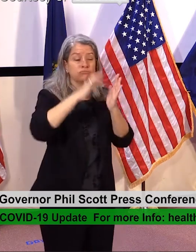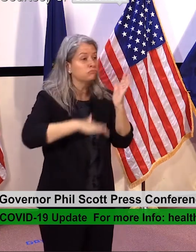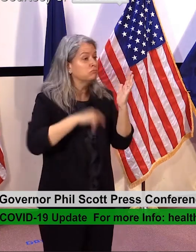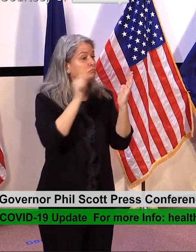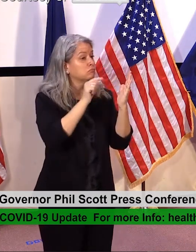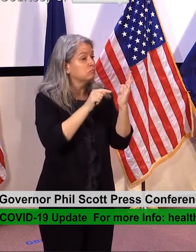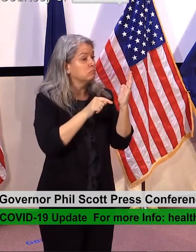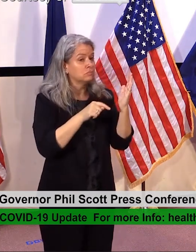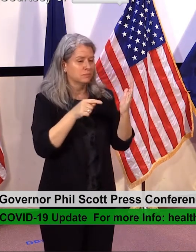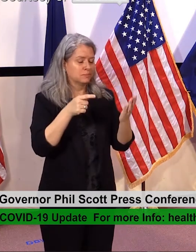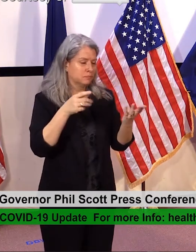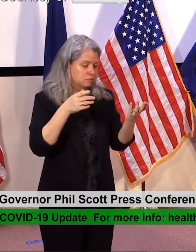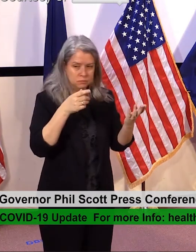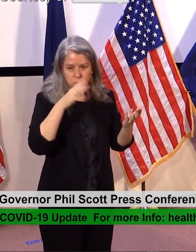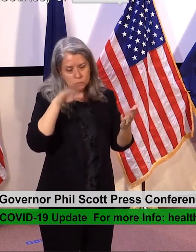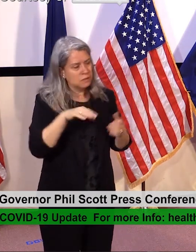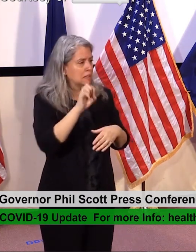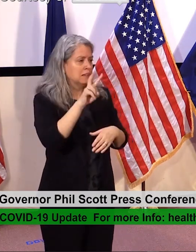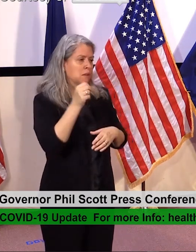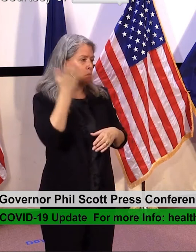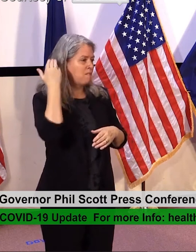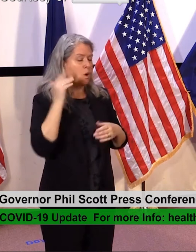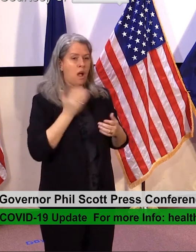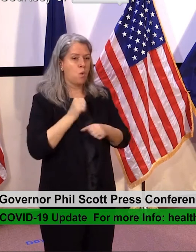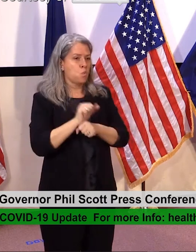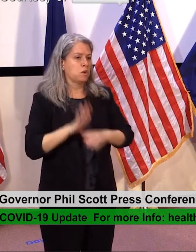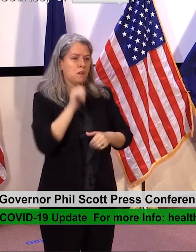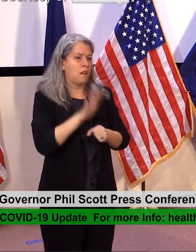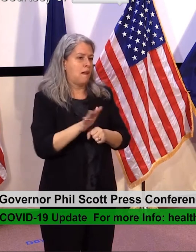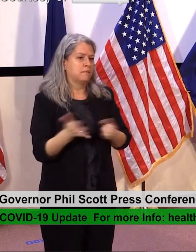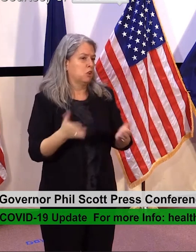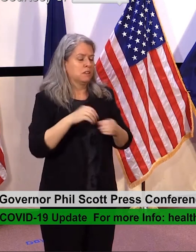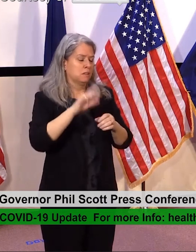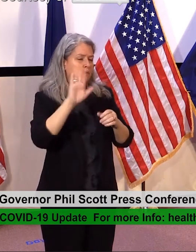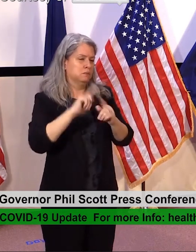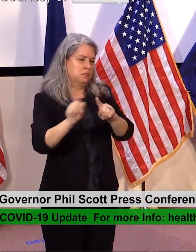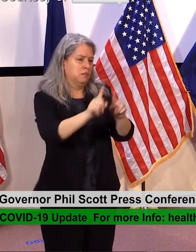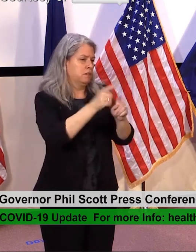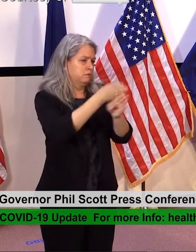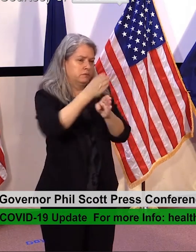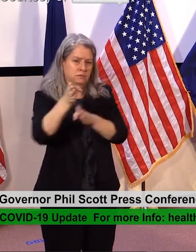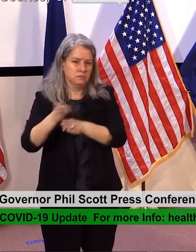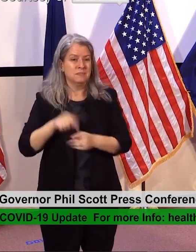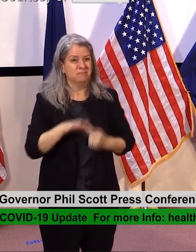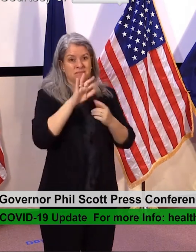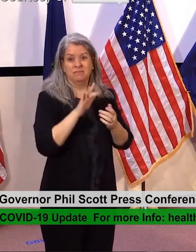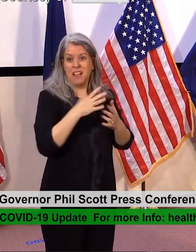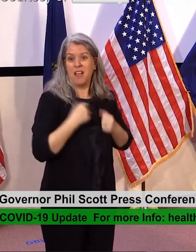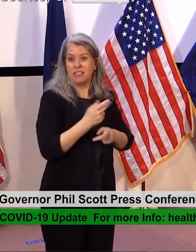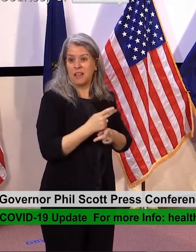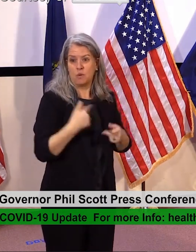Even before this crisis, Vermont faced a workforce shortage across all sectors, but especially in